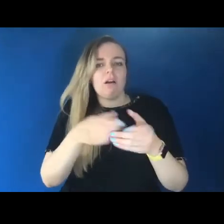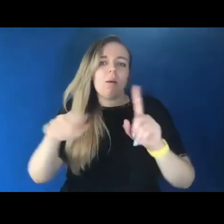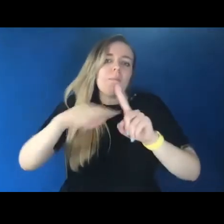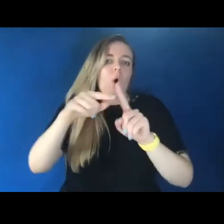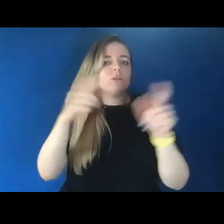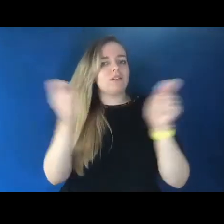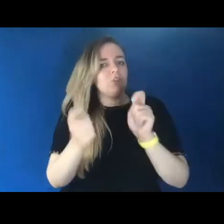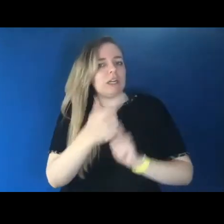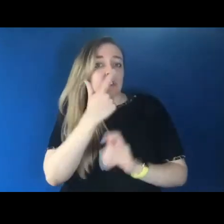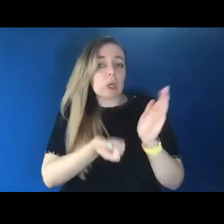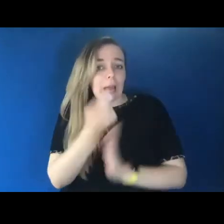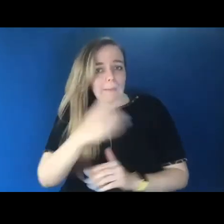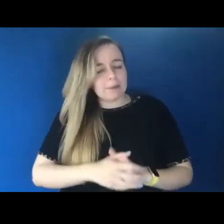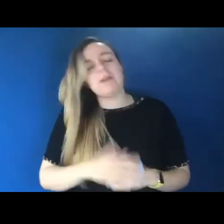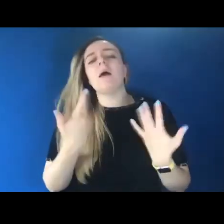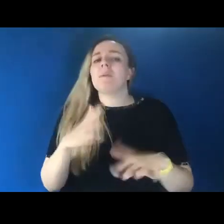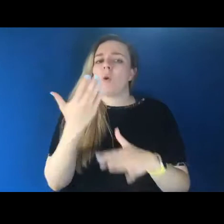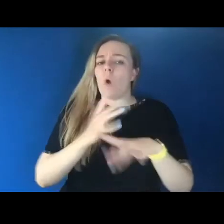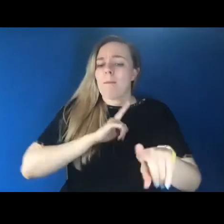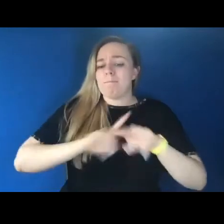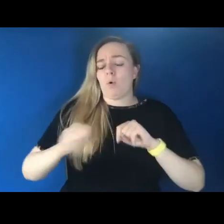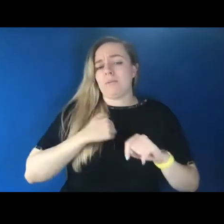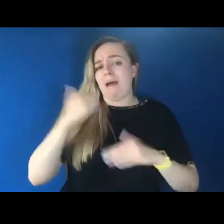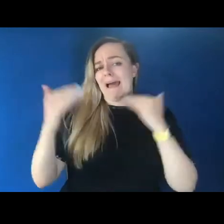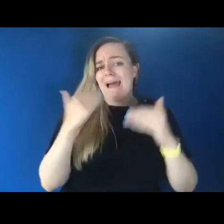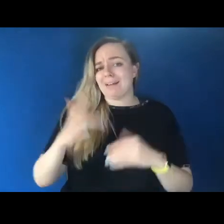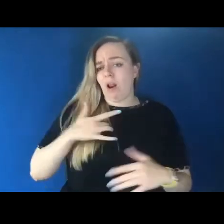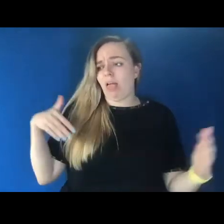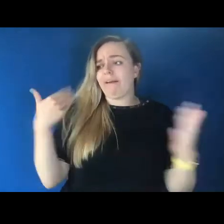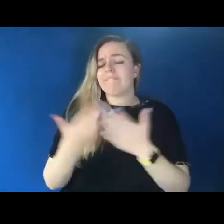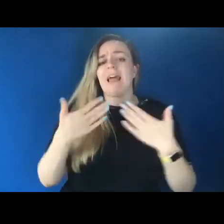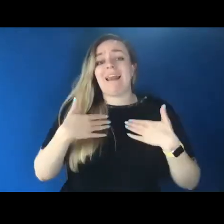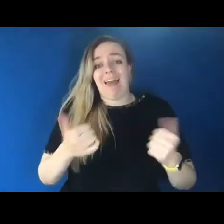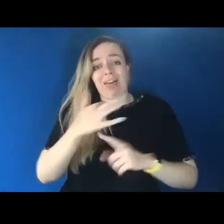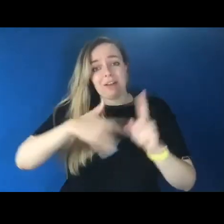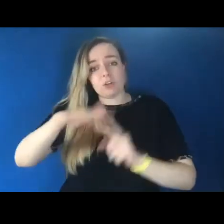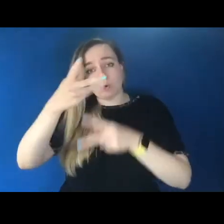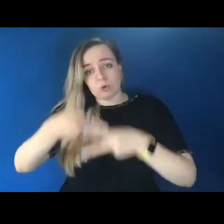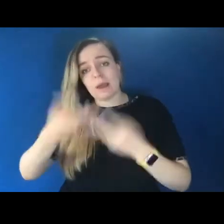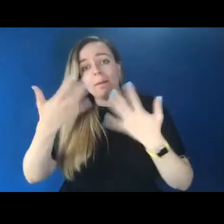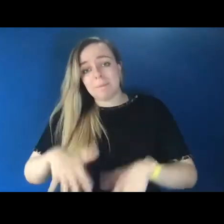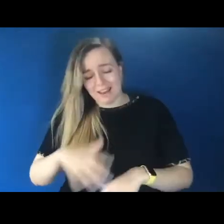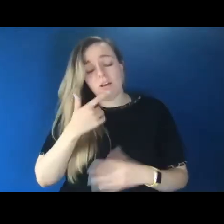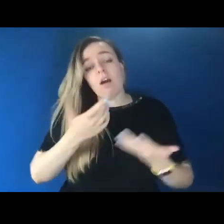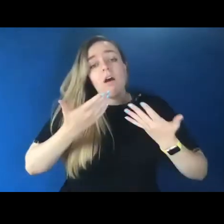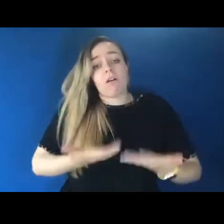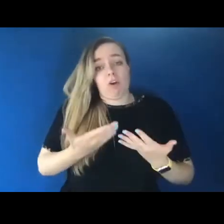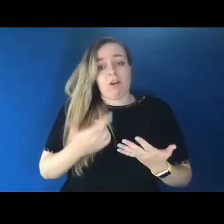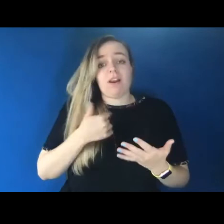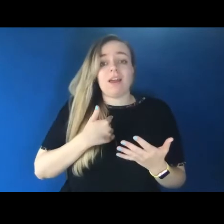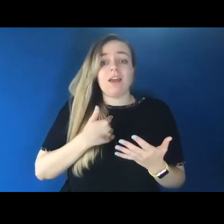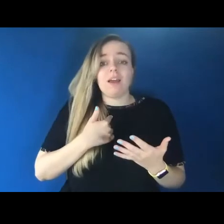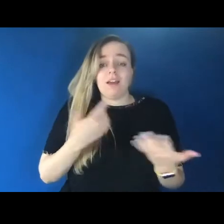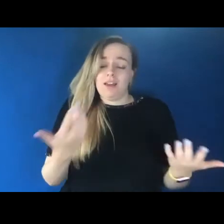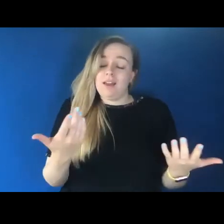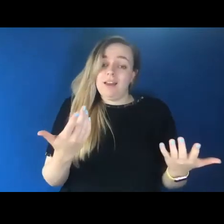that can come about. I've worked most of my adult life in health and social care, and currently, without doubt,